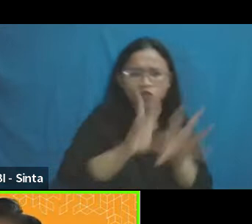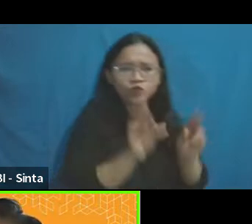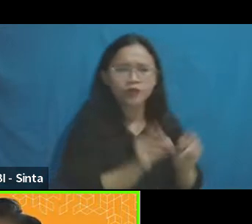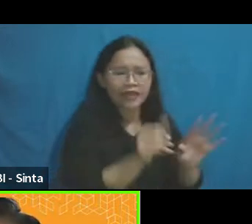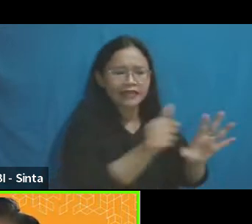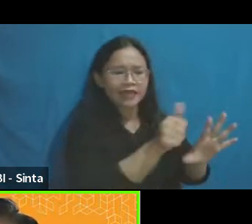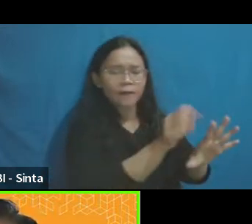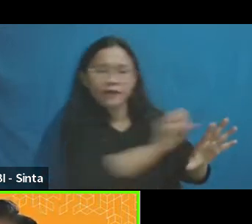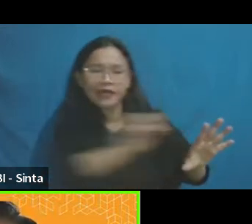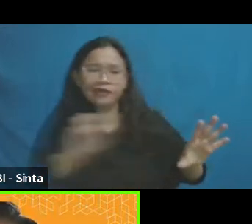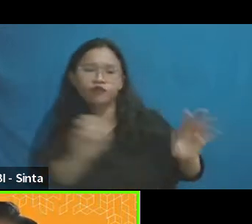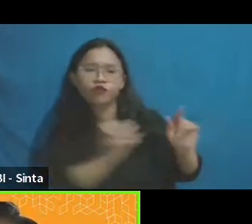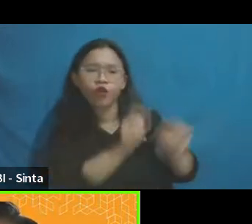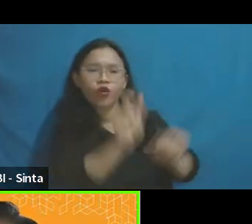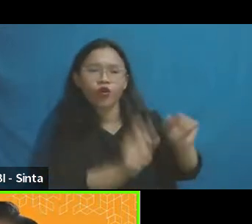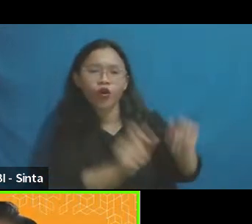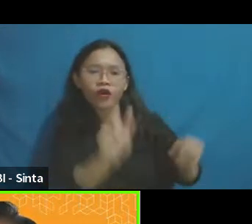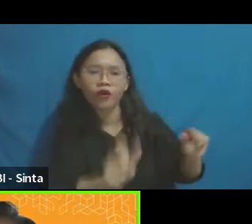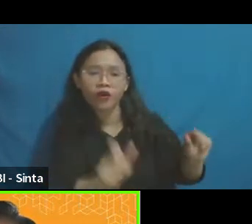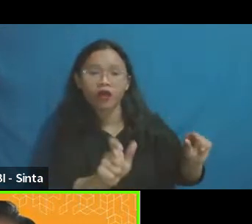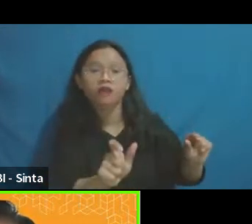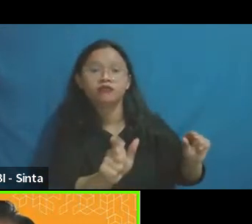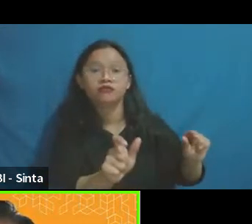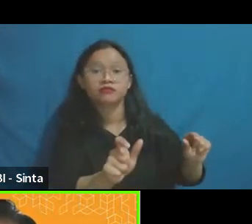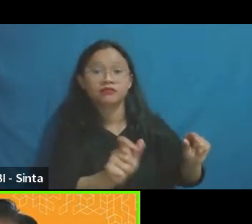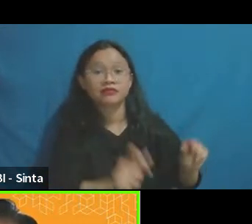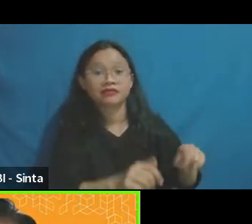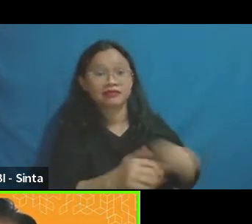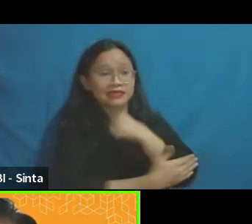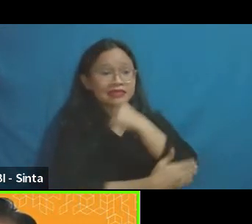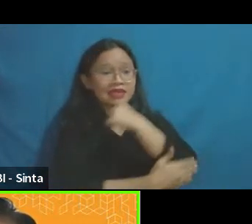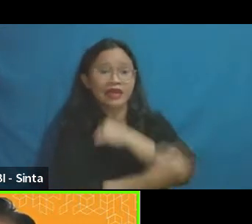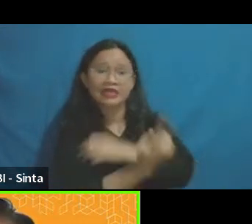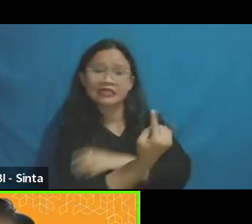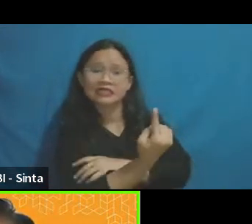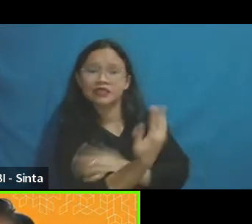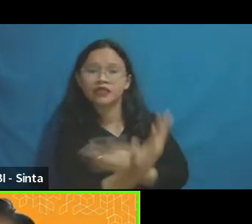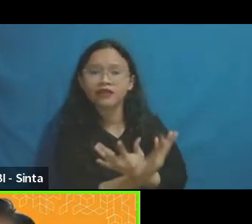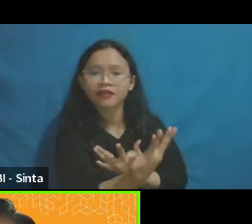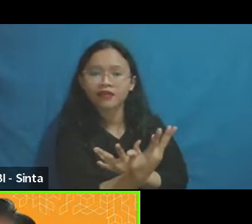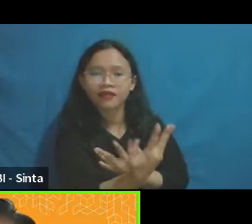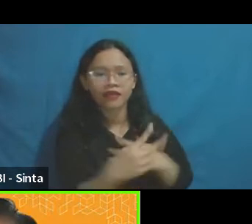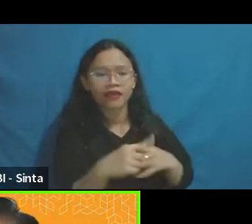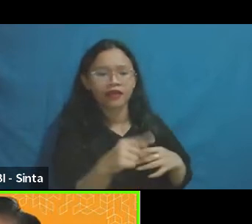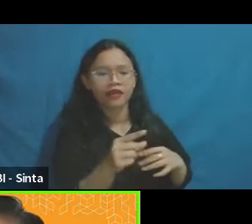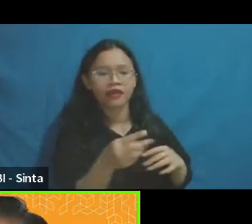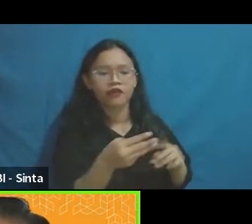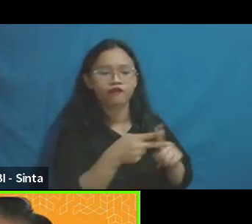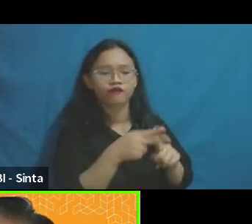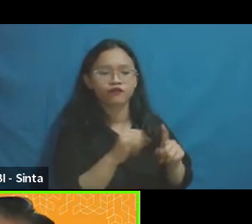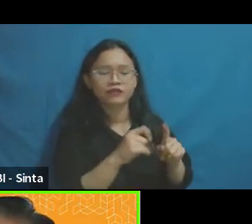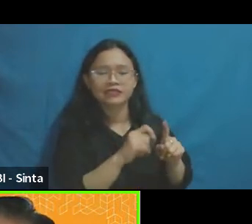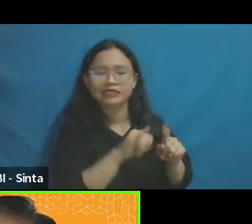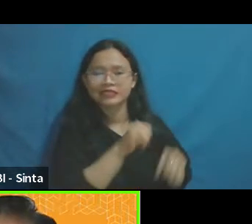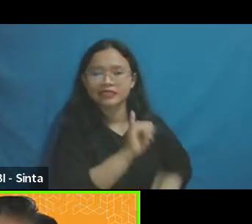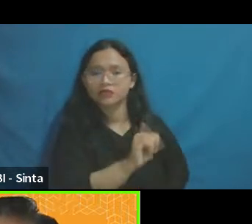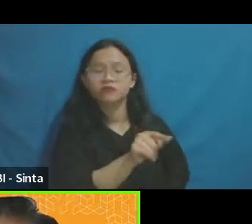own country. And where is the international